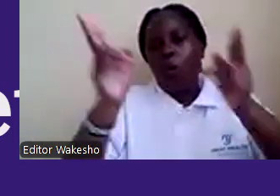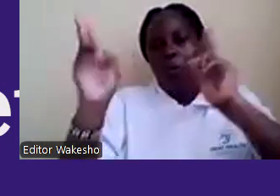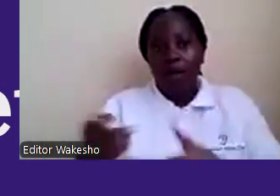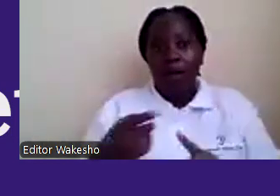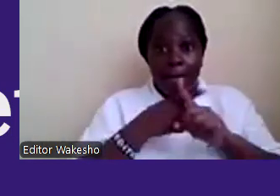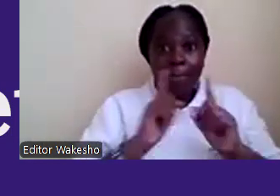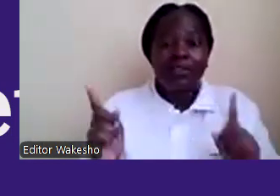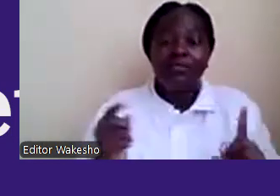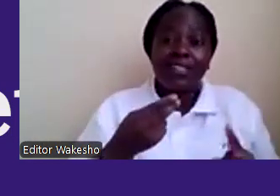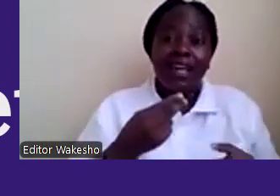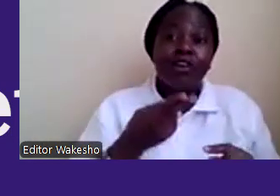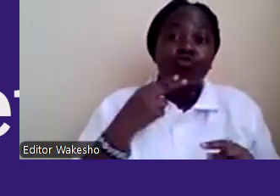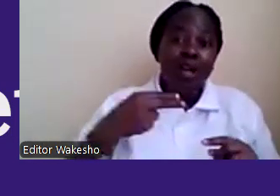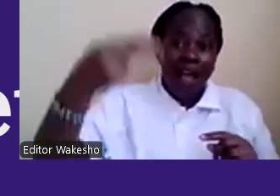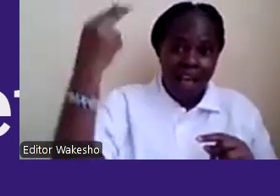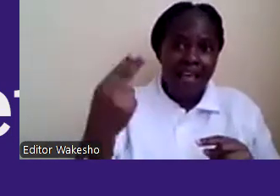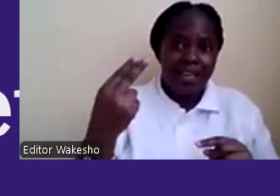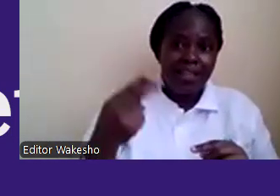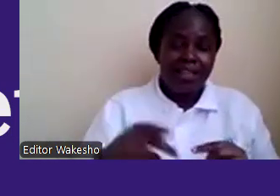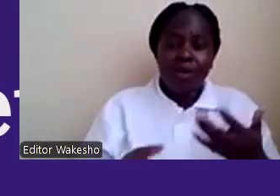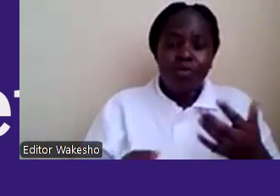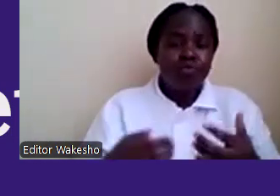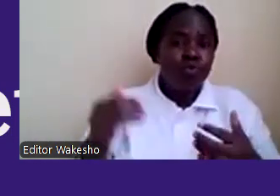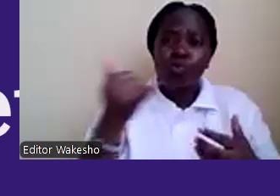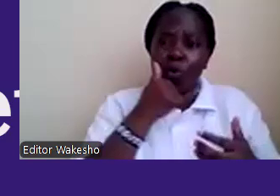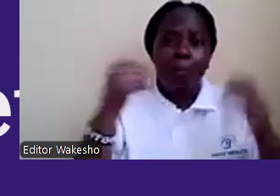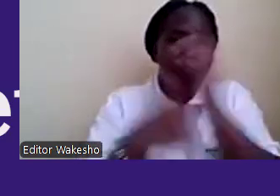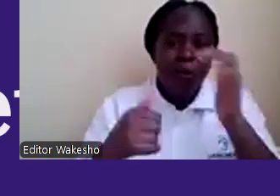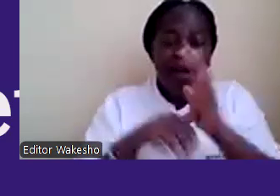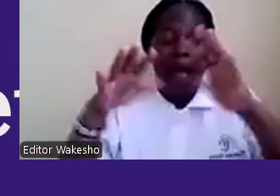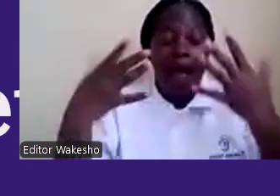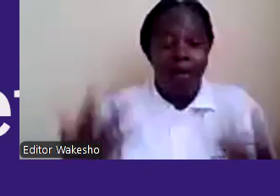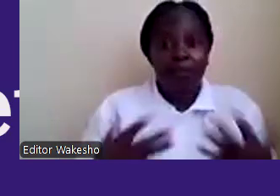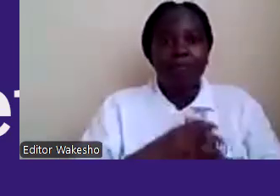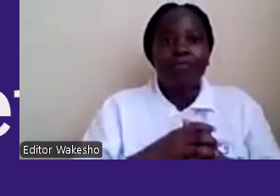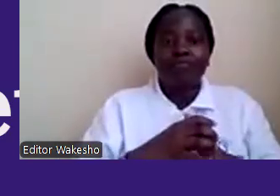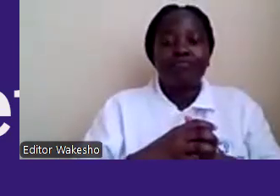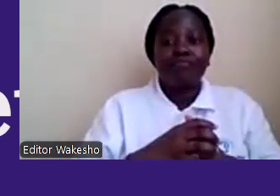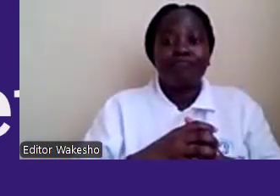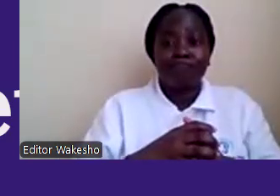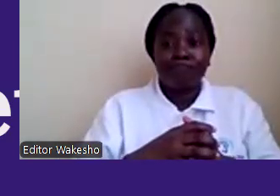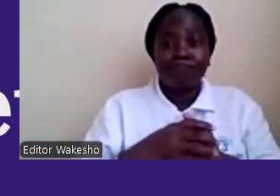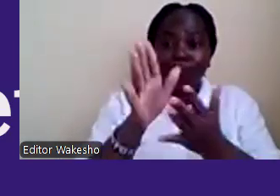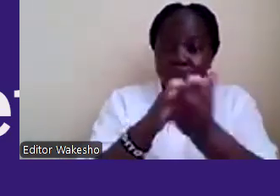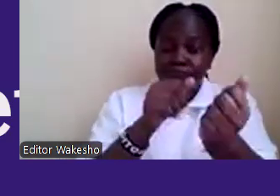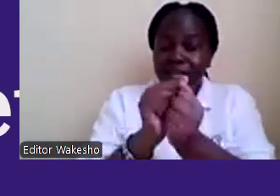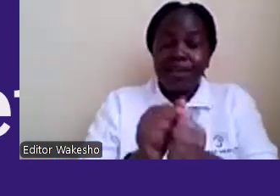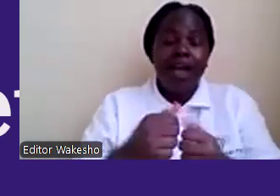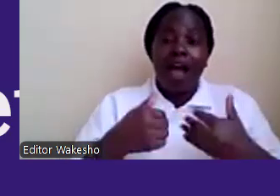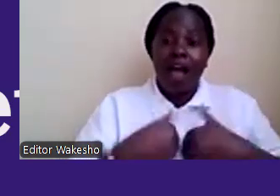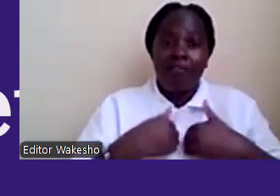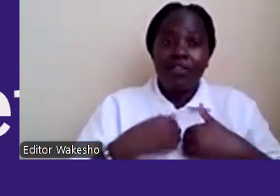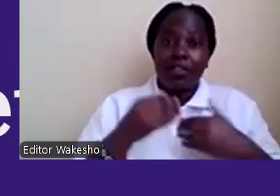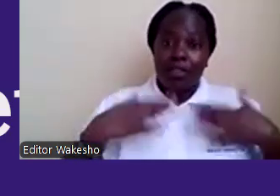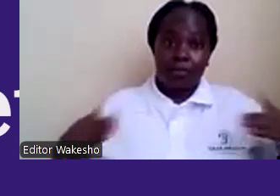cause? You would be surprised. It can do a lot of damage in all the organs. And how we differentiate, how